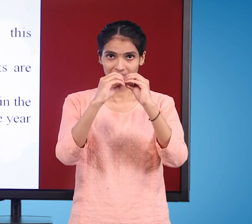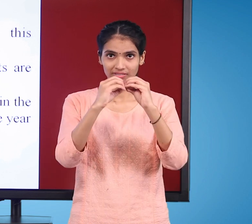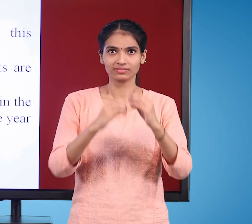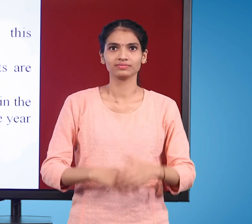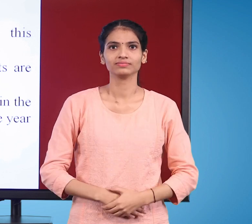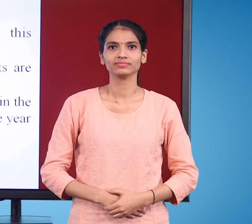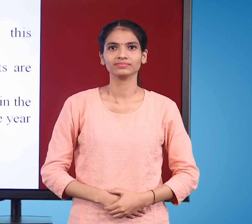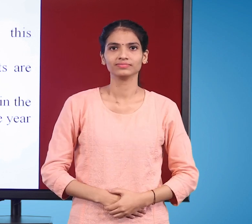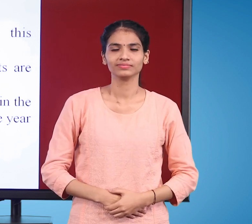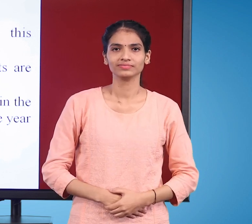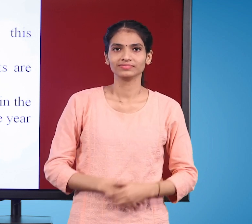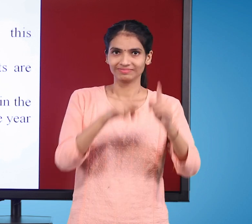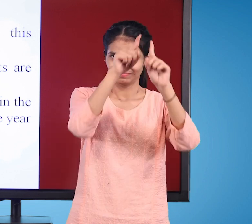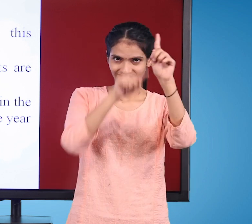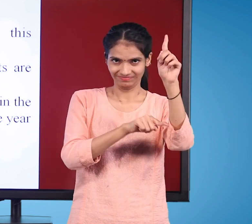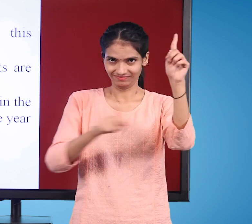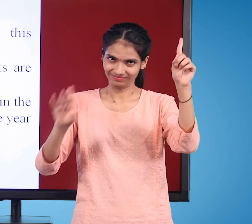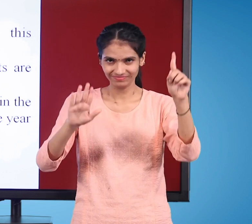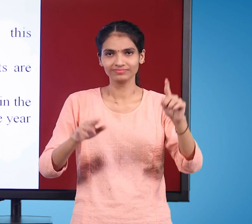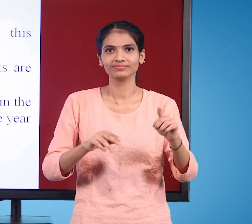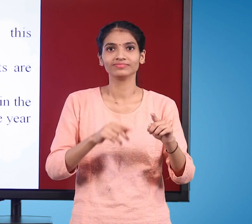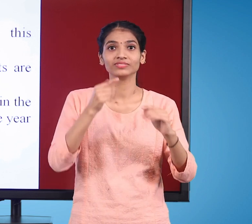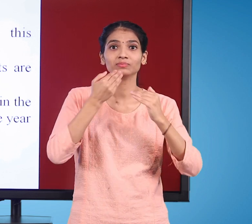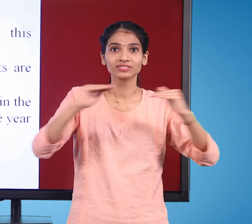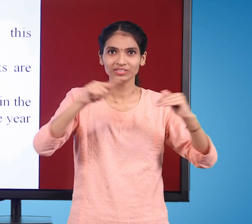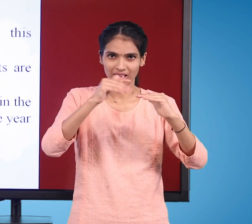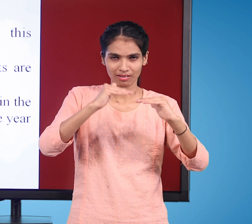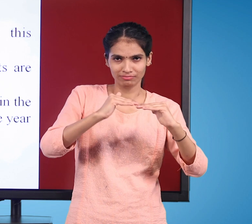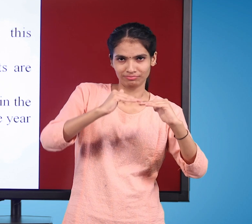B. How many new students are added every year?